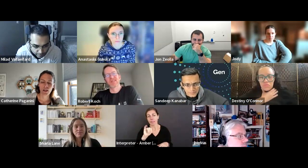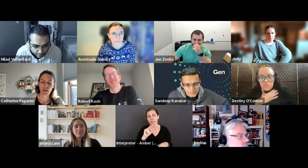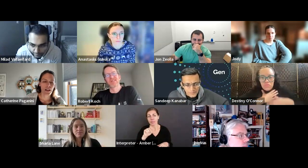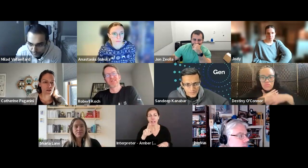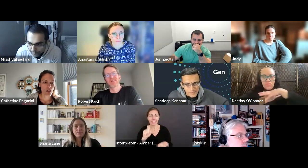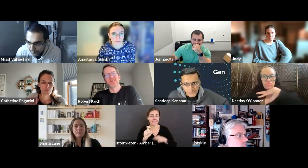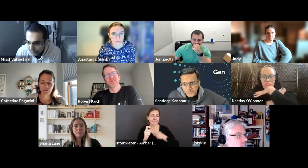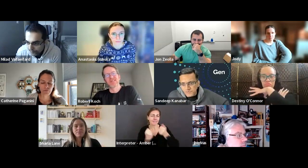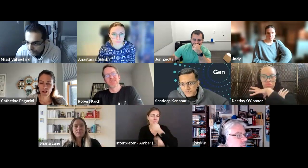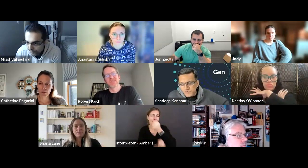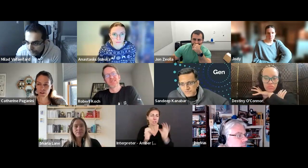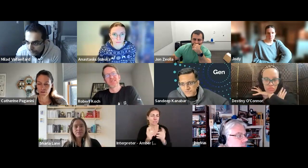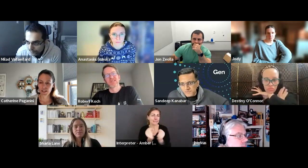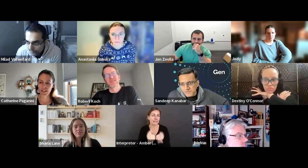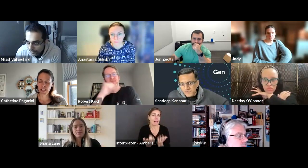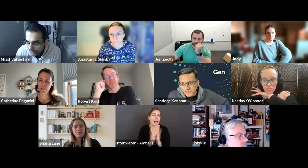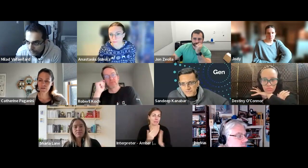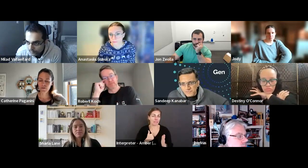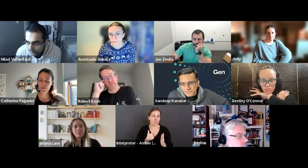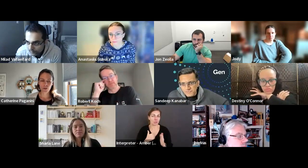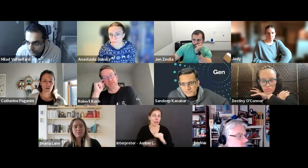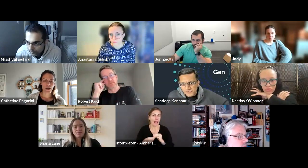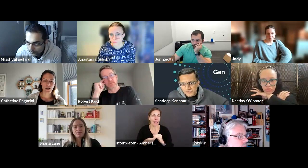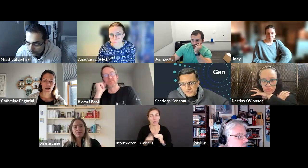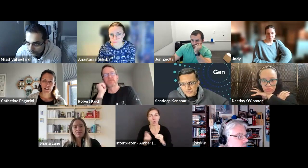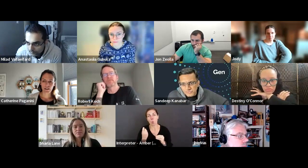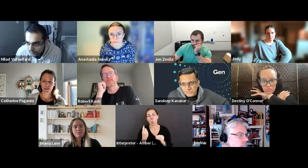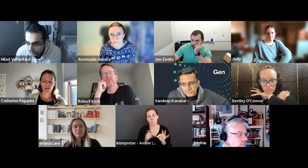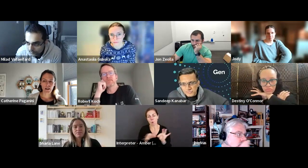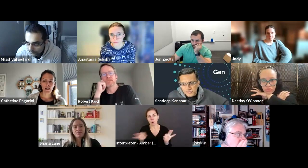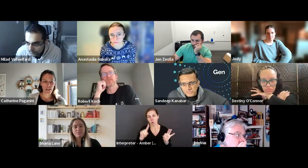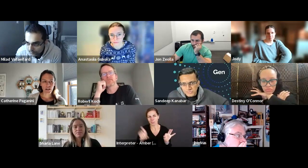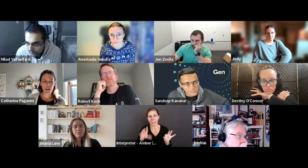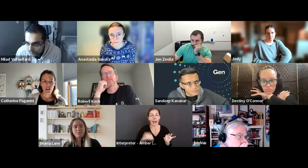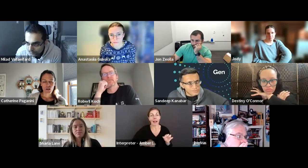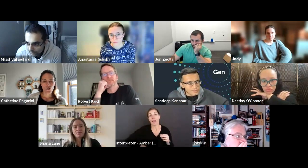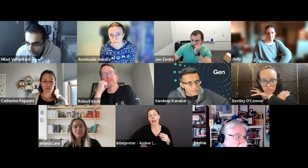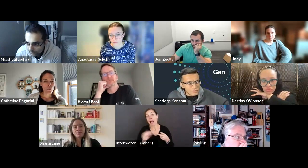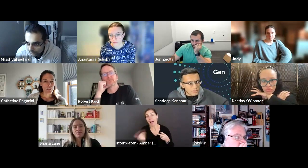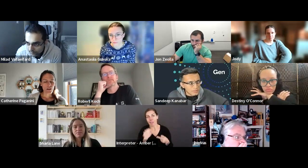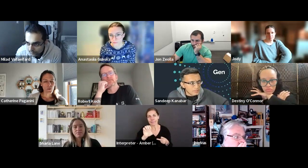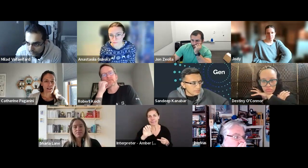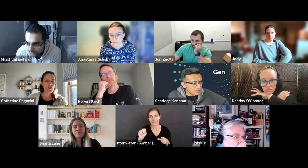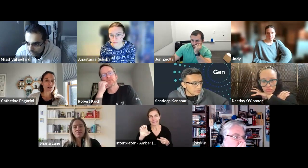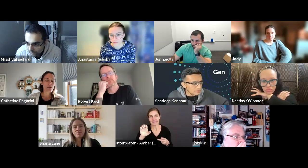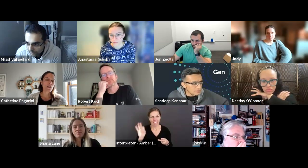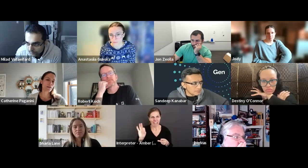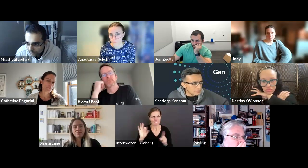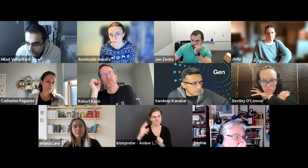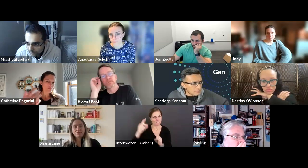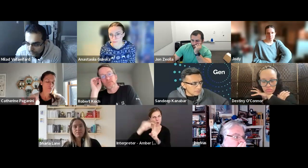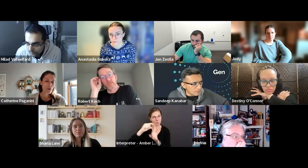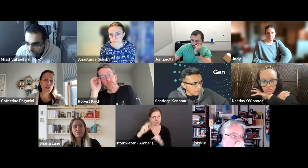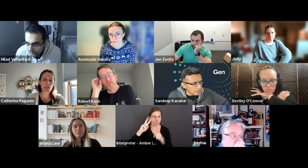question and some other CNCF verbiage that is now there. So I do think that we can